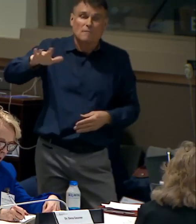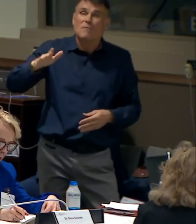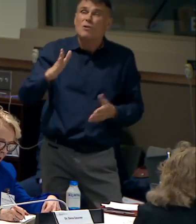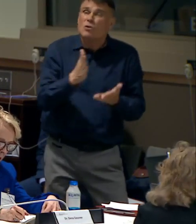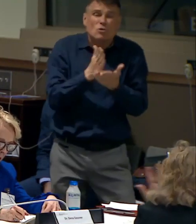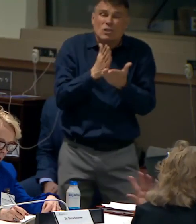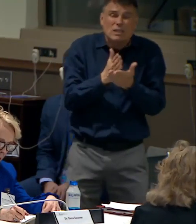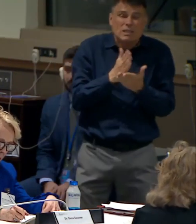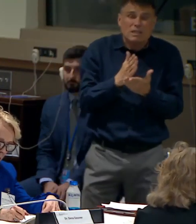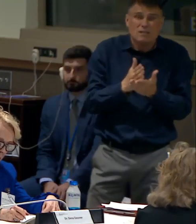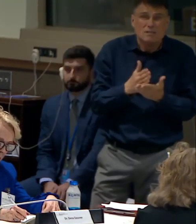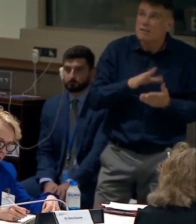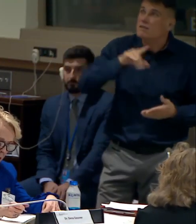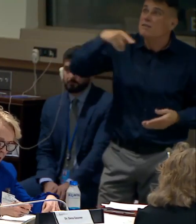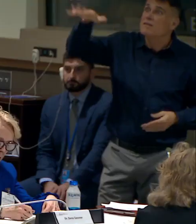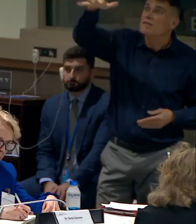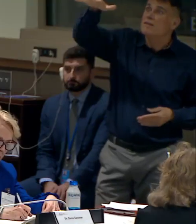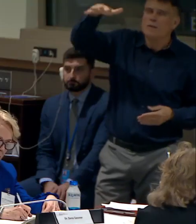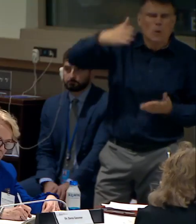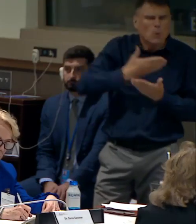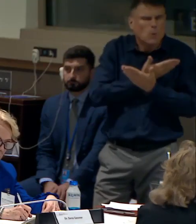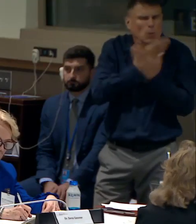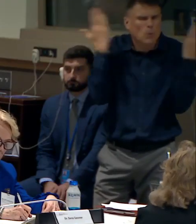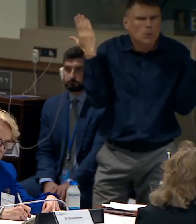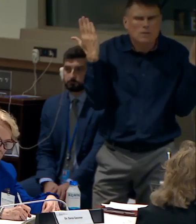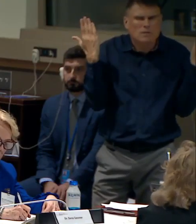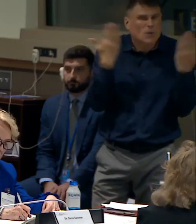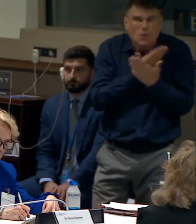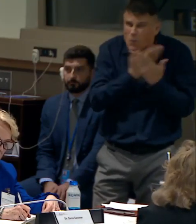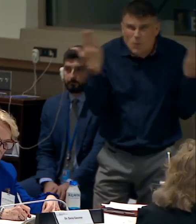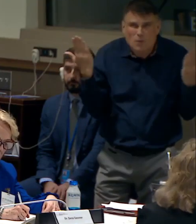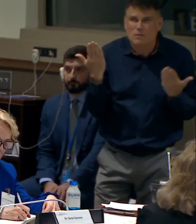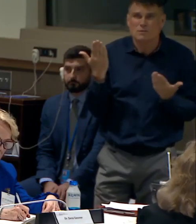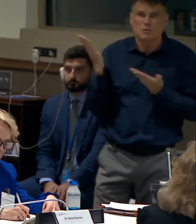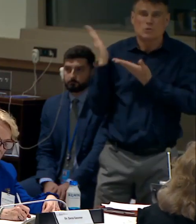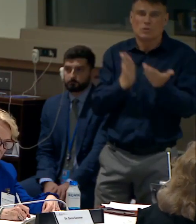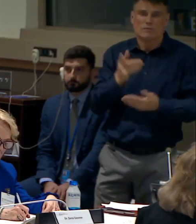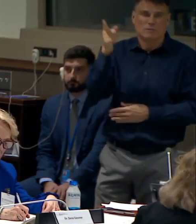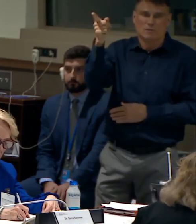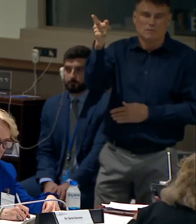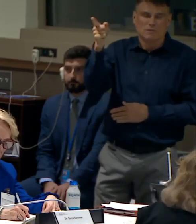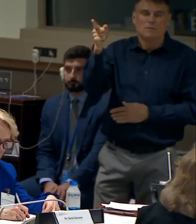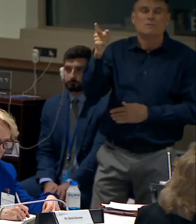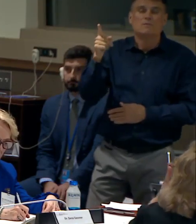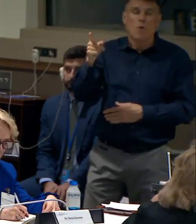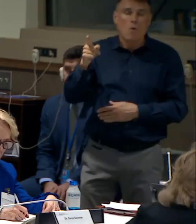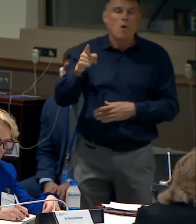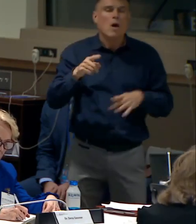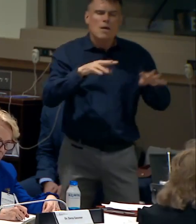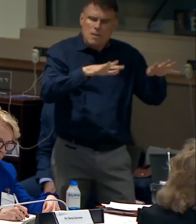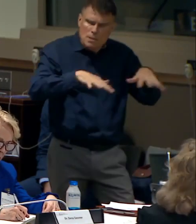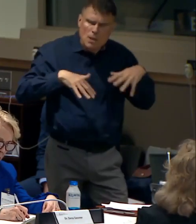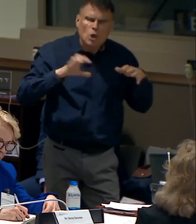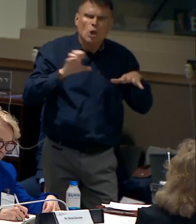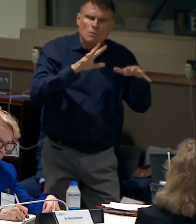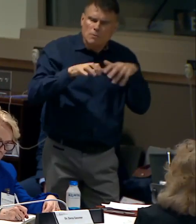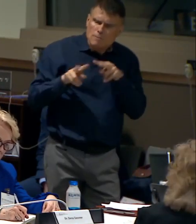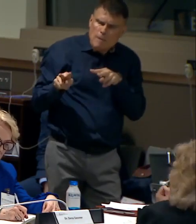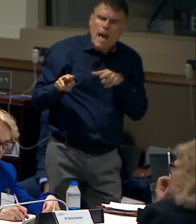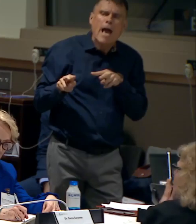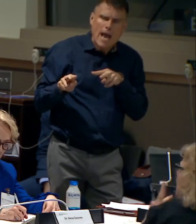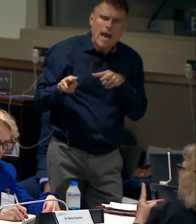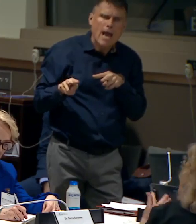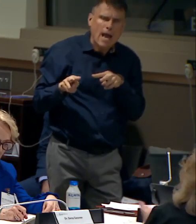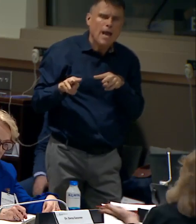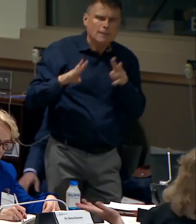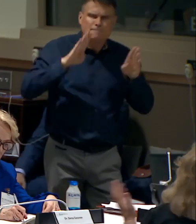from my end. I don't want to take a lot of time because there are more experts in the room who are much more knowledgeable when it comes to